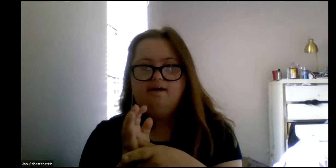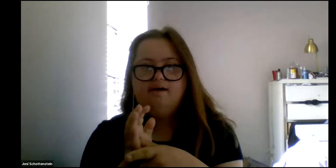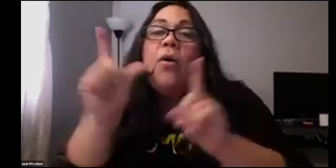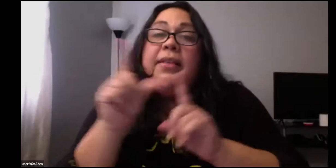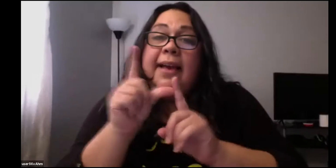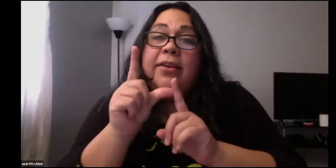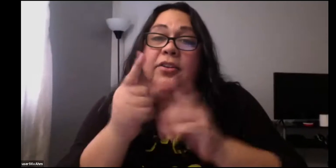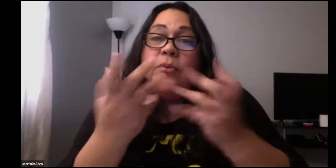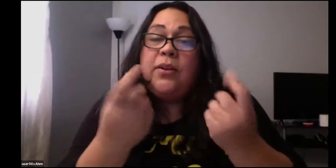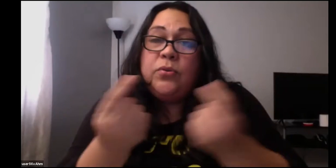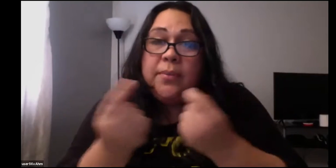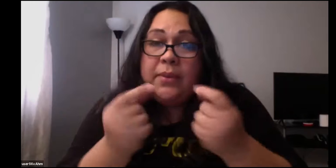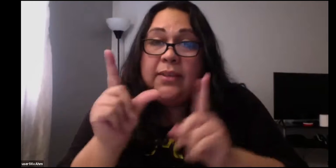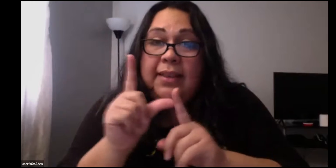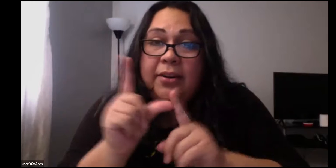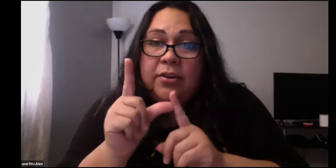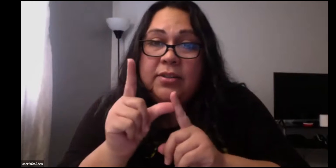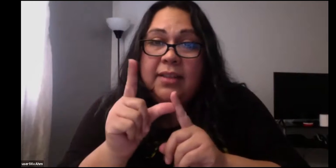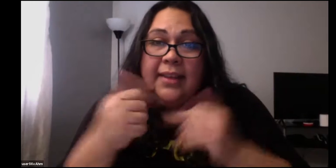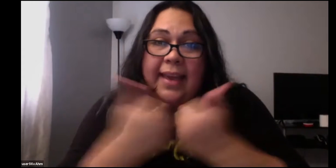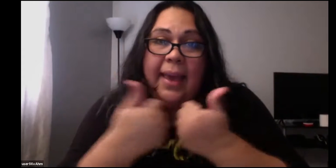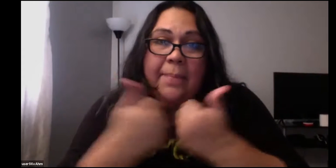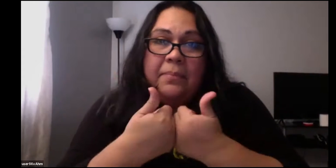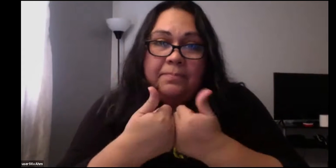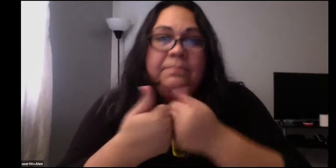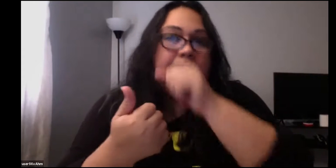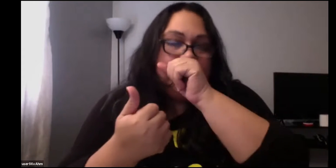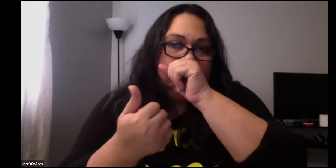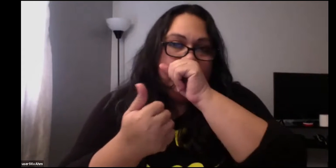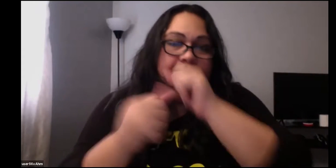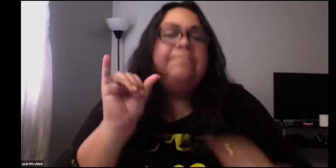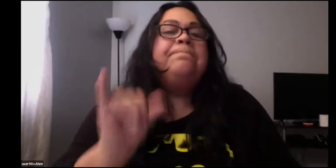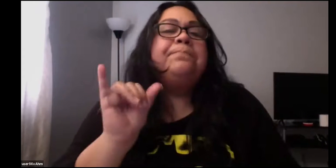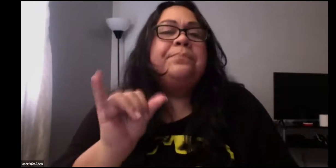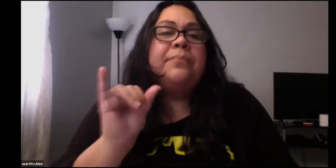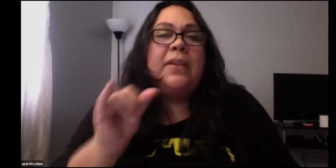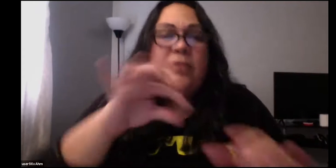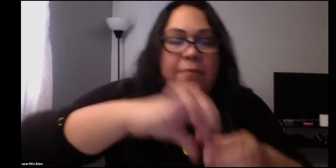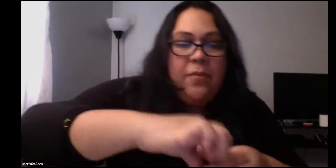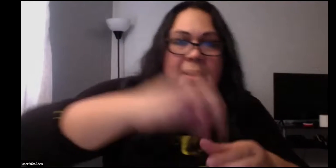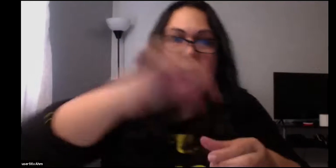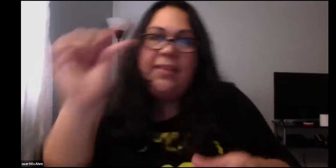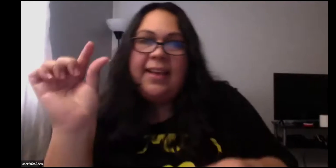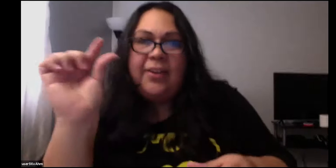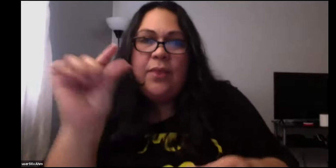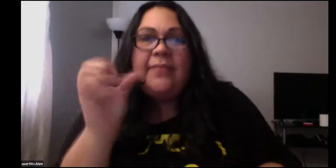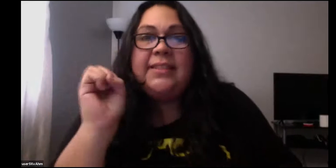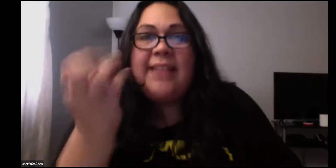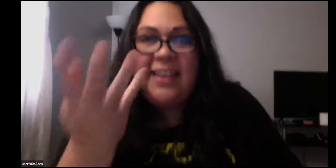Oh, the letters. You want to do something with the letters, like a game? Yeah. So if you pick out a letter, we have to sign it,